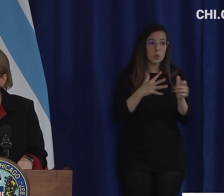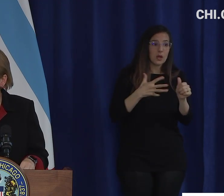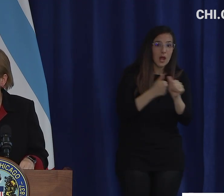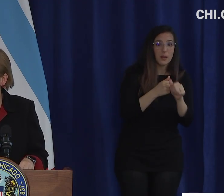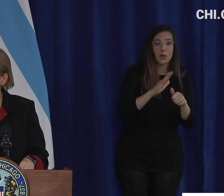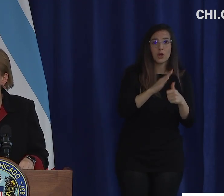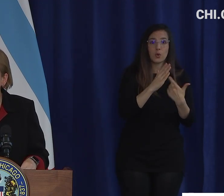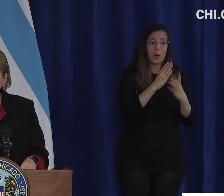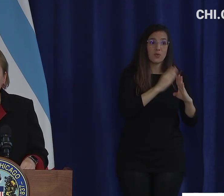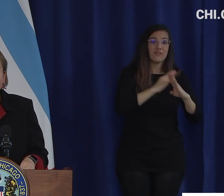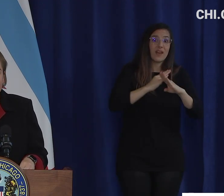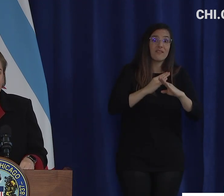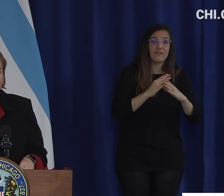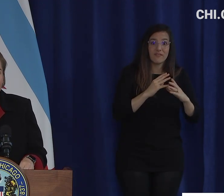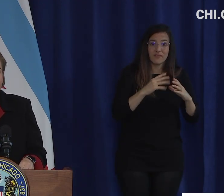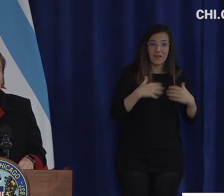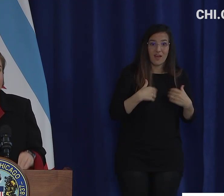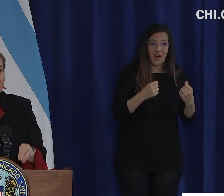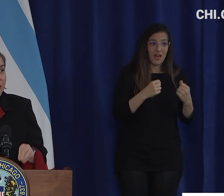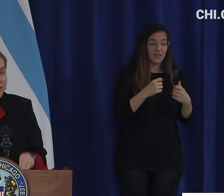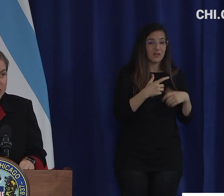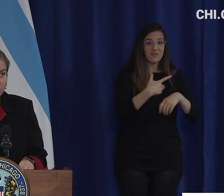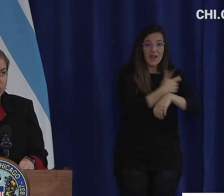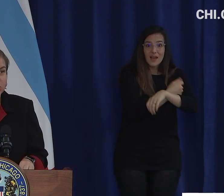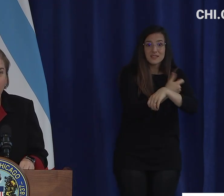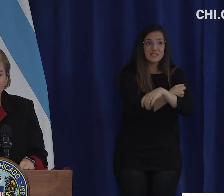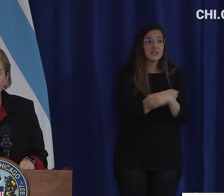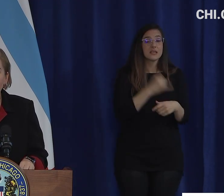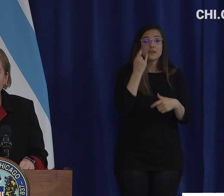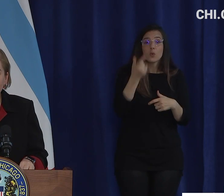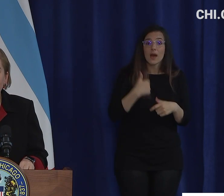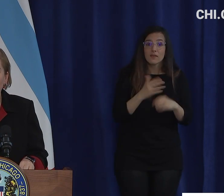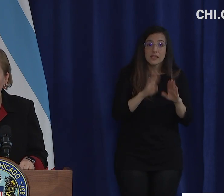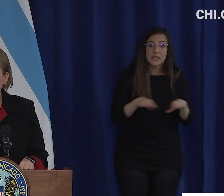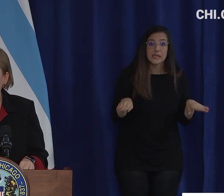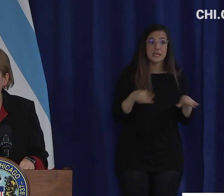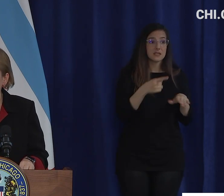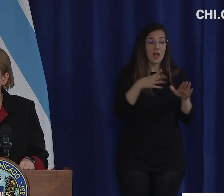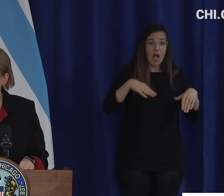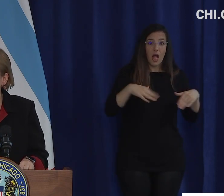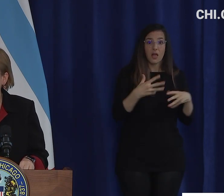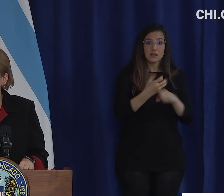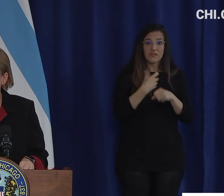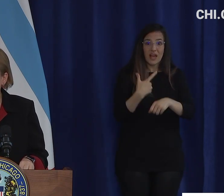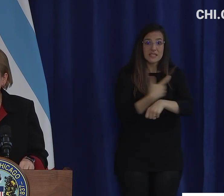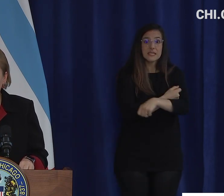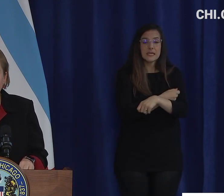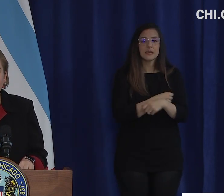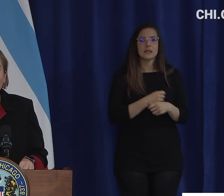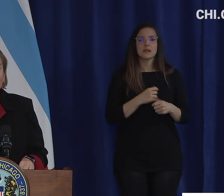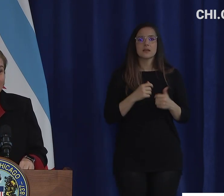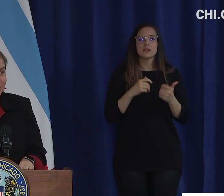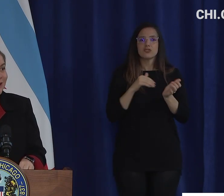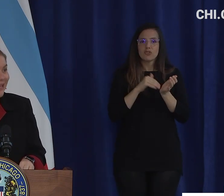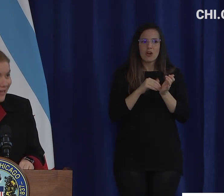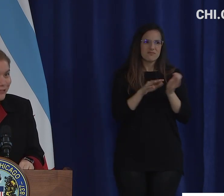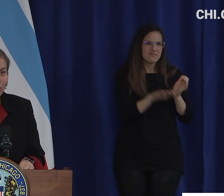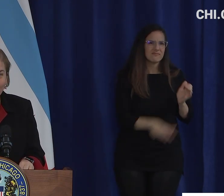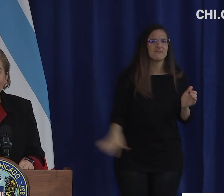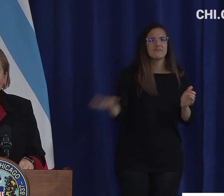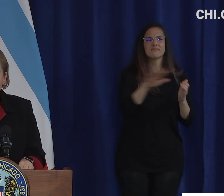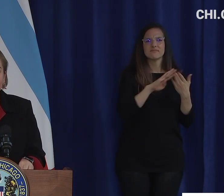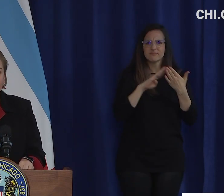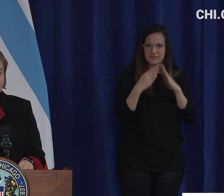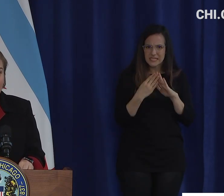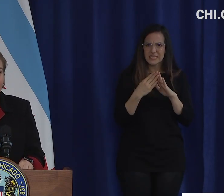If you've got kids and they've missed any vaccines, pediatricians all around the city are working hard to do catch-up vaccines. It is getting